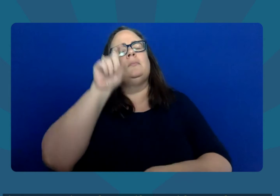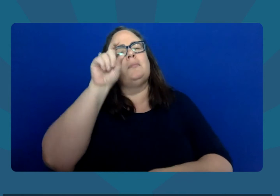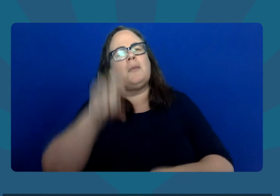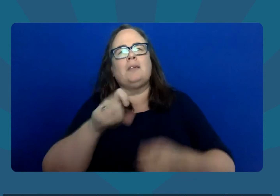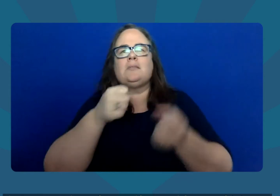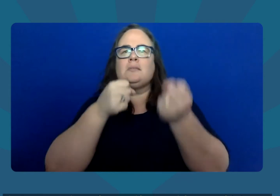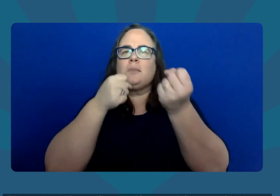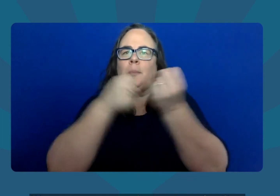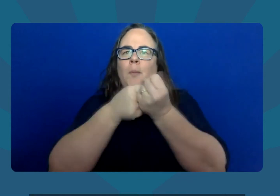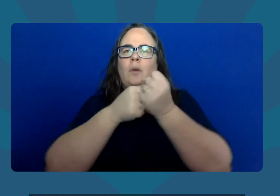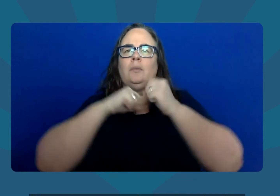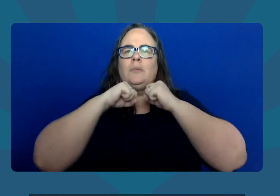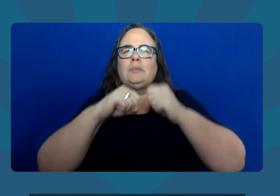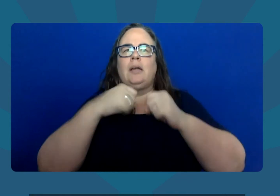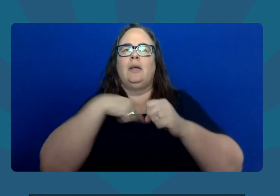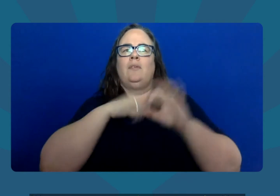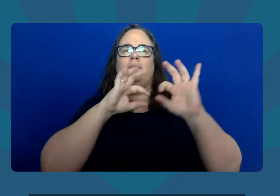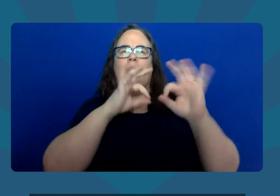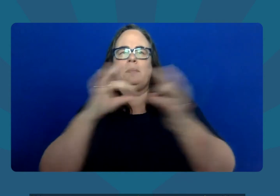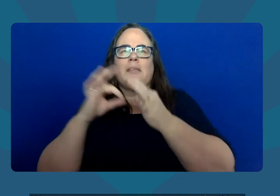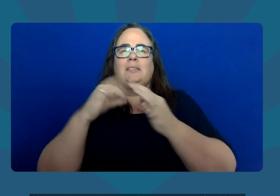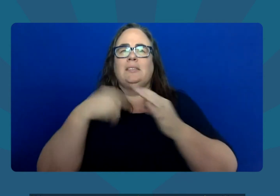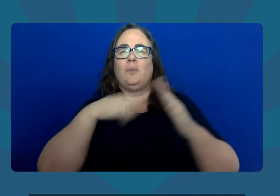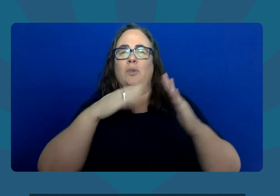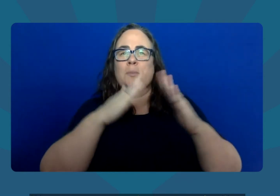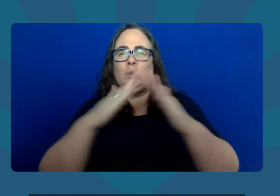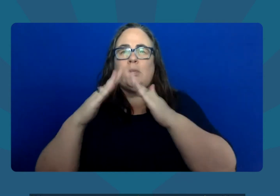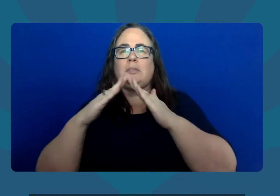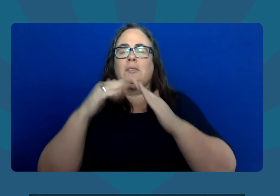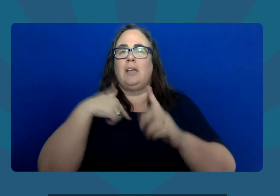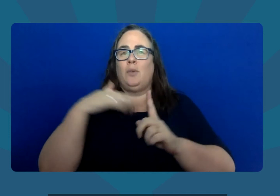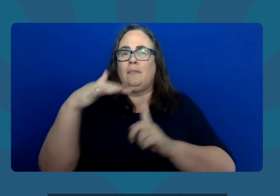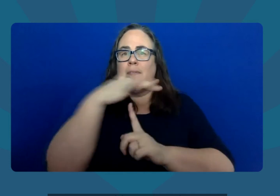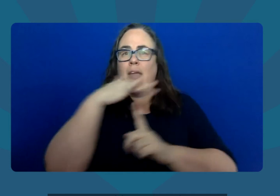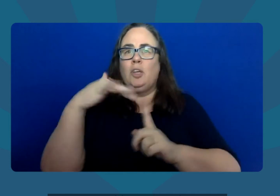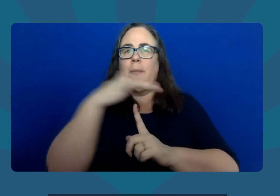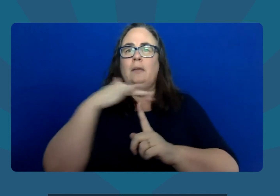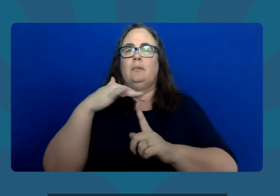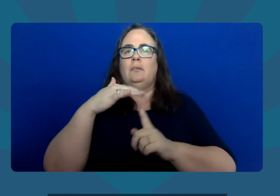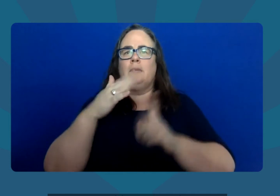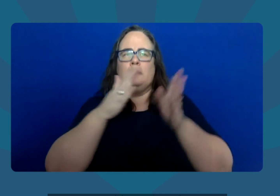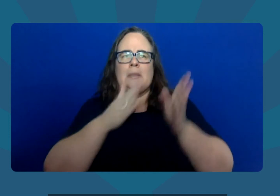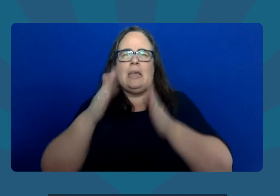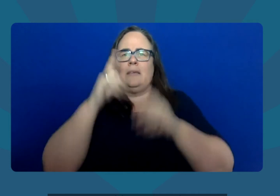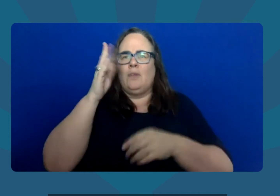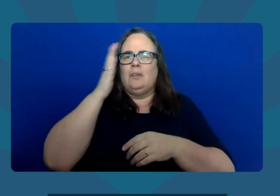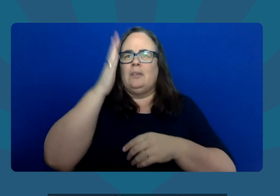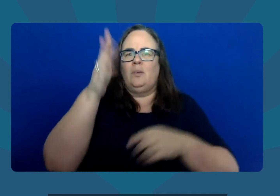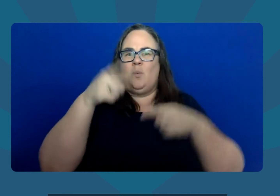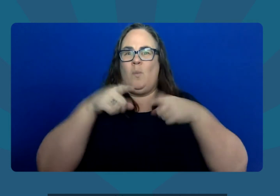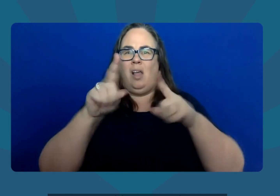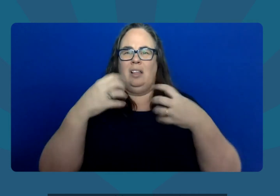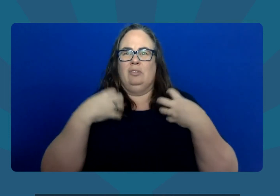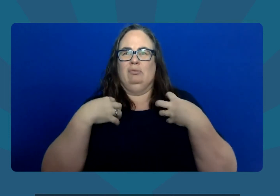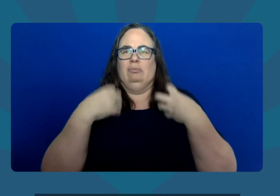Arizona. We must support and protect our families, our communities, our